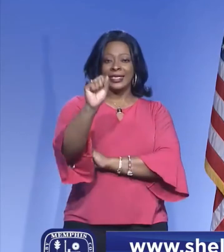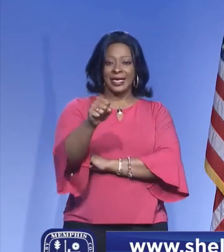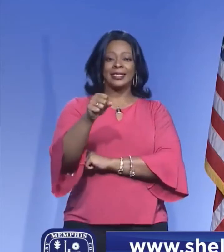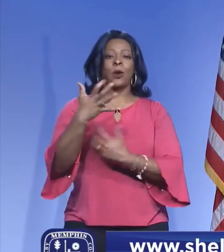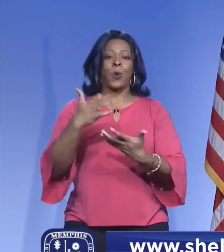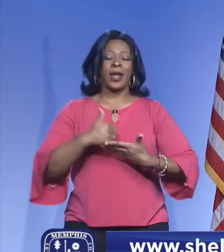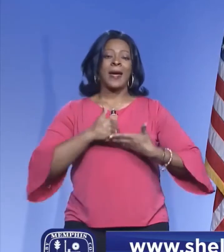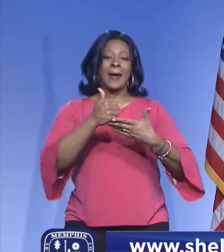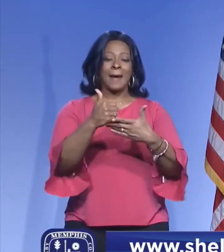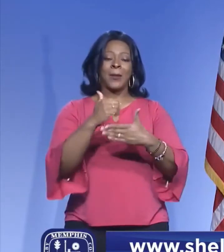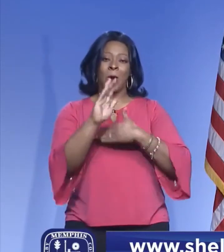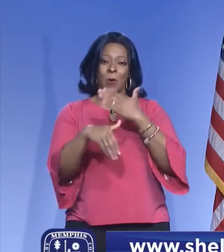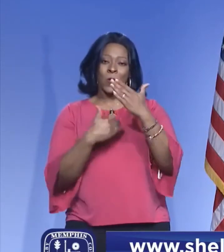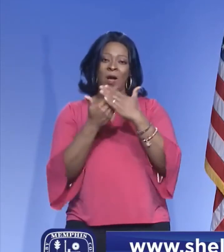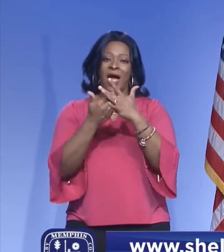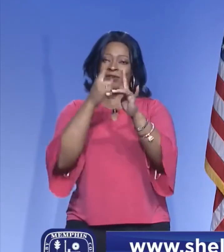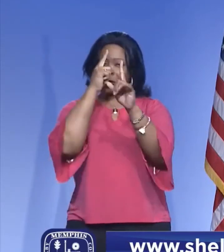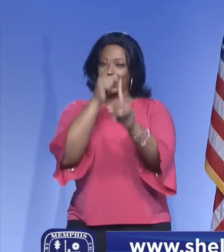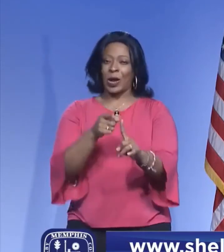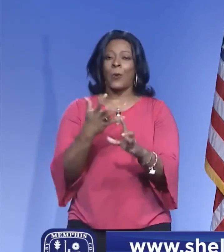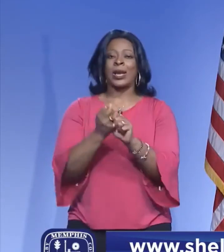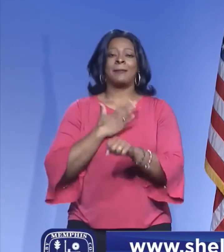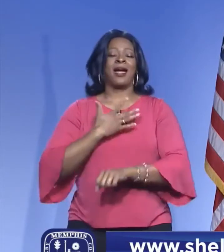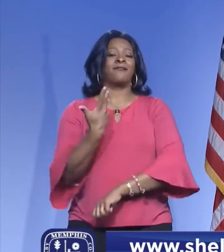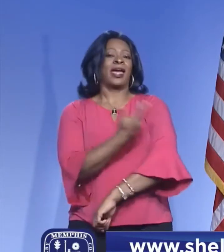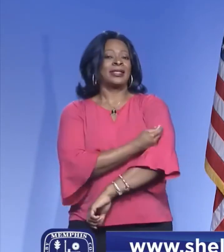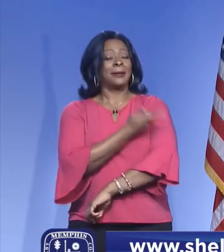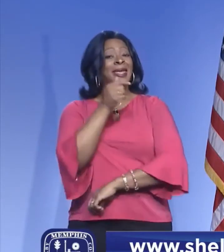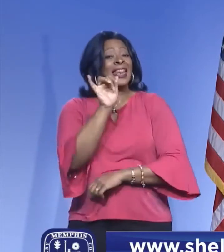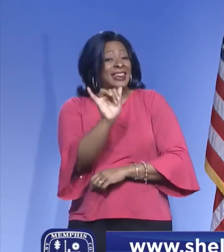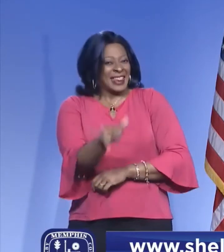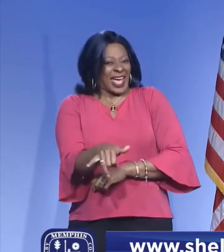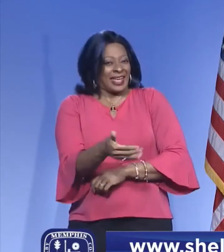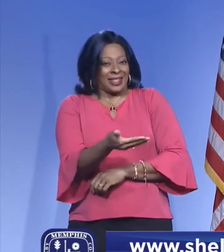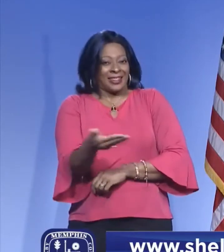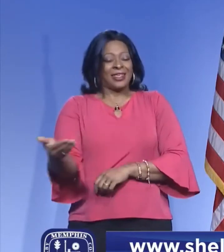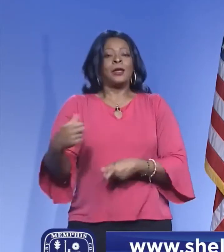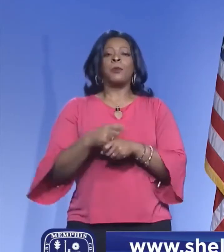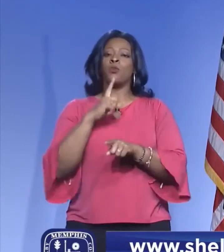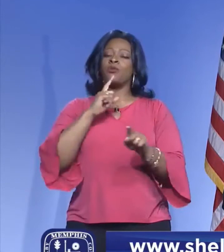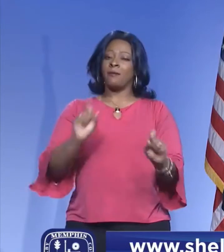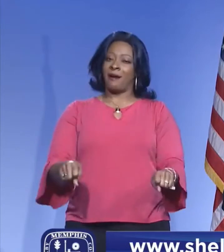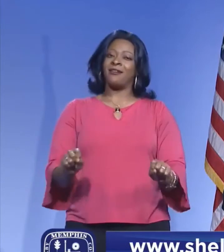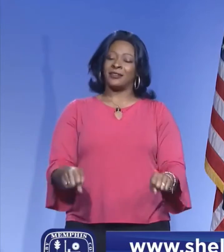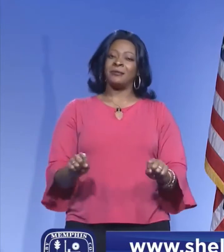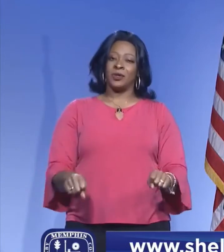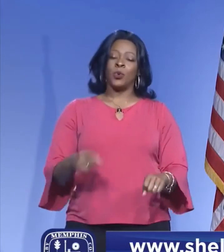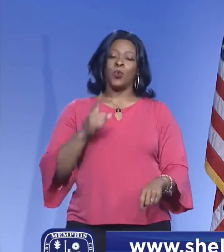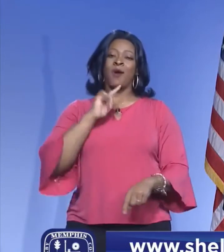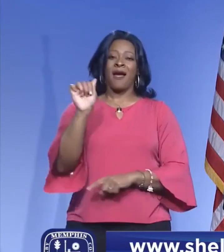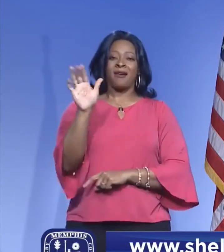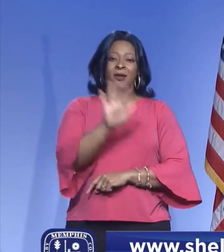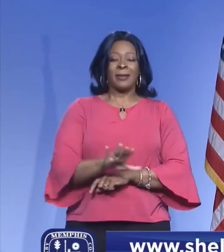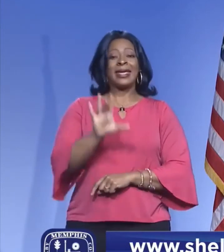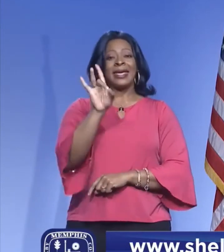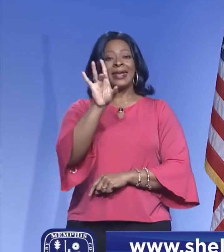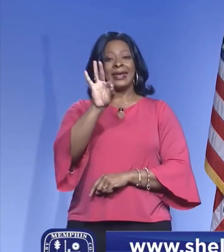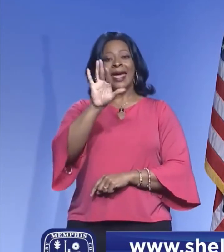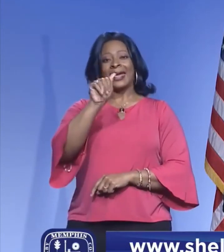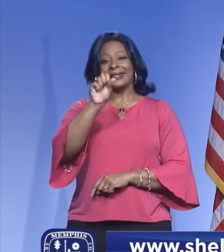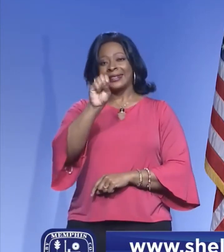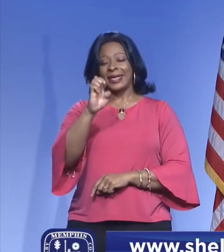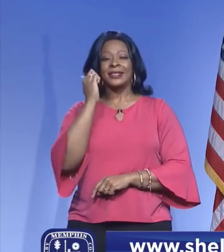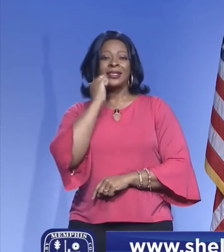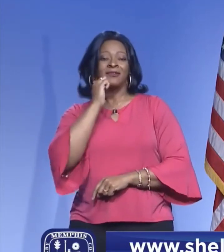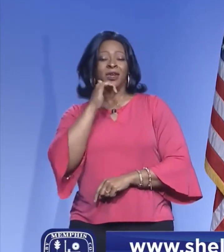us all get there, and I want to get that vaccine, because that is the thing that's making it possible. We're averaging 89 cases a day.